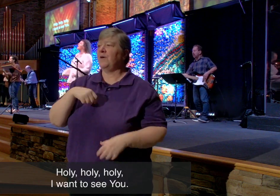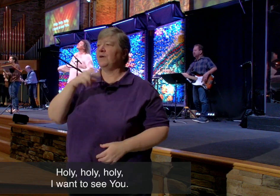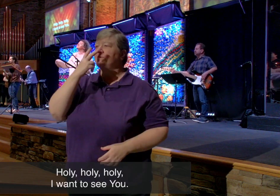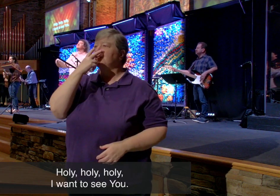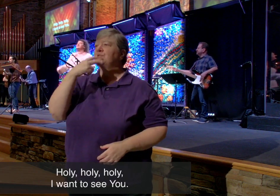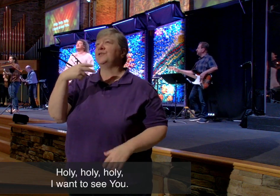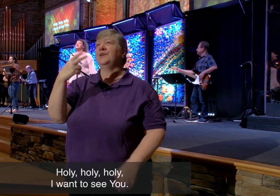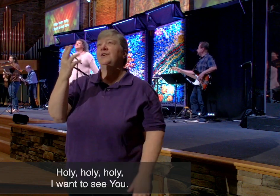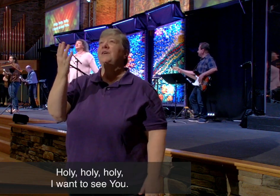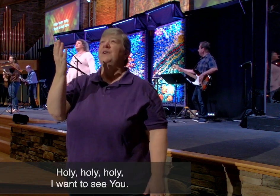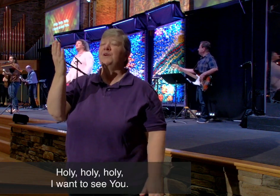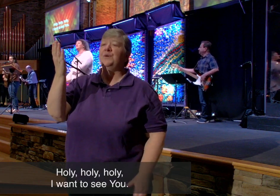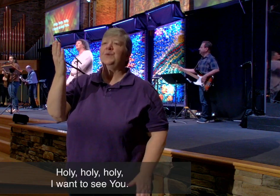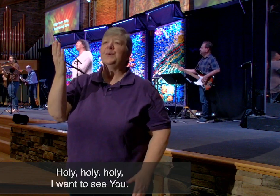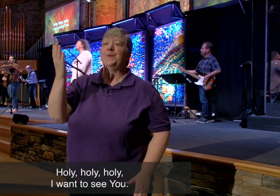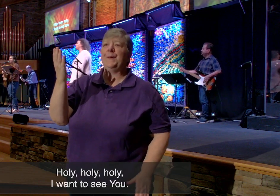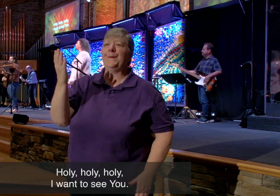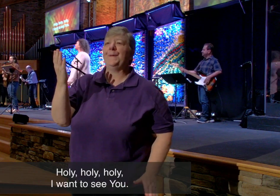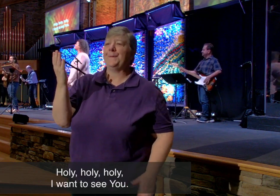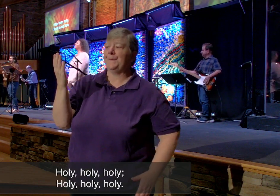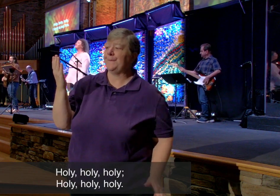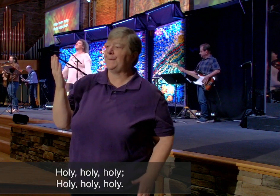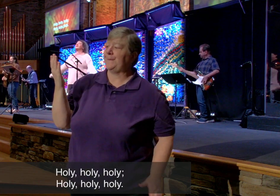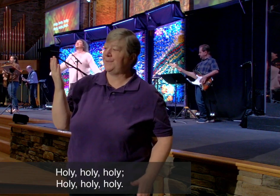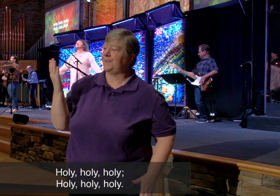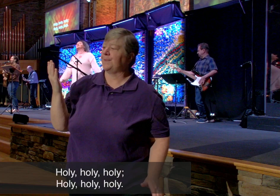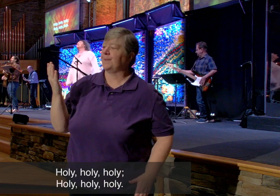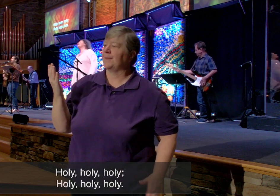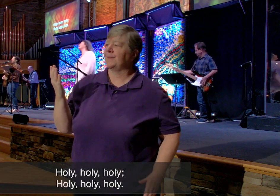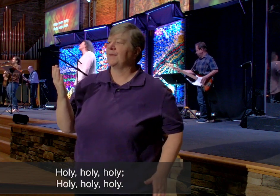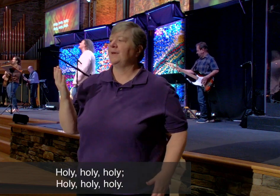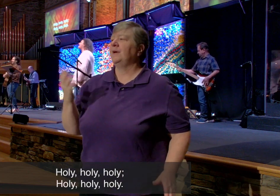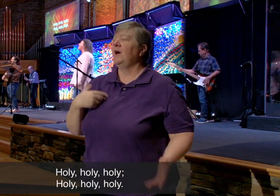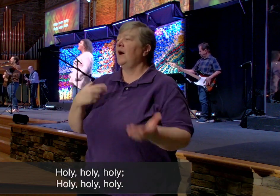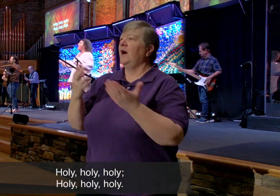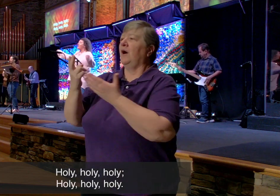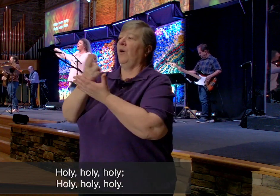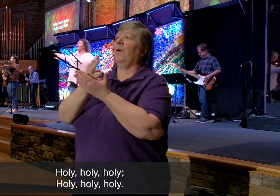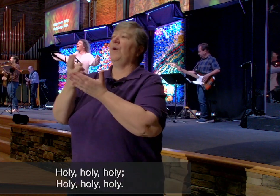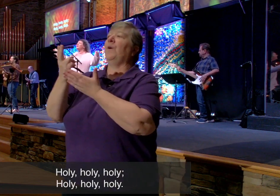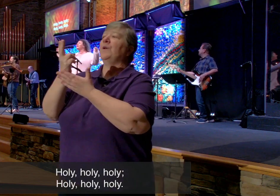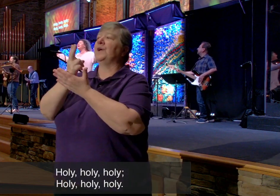holy. I want to see you one more time.